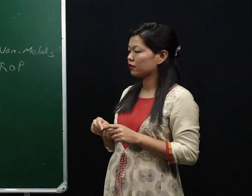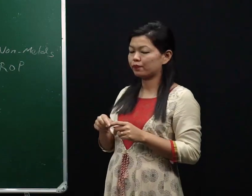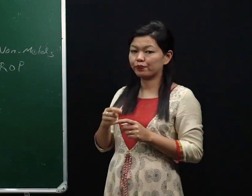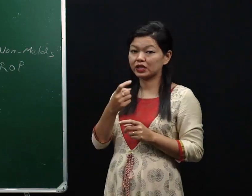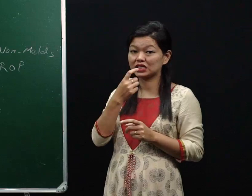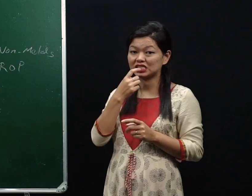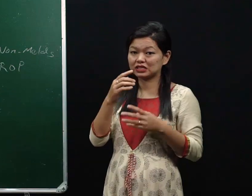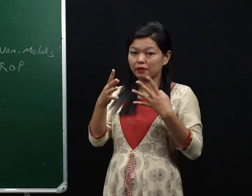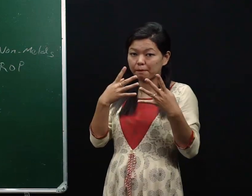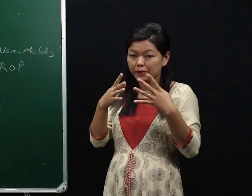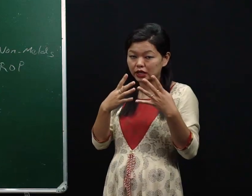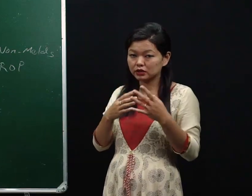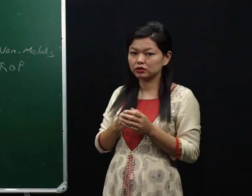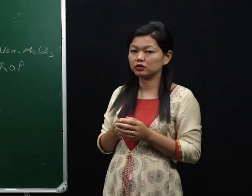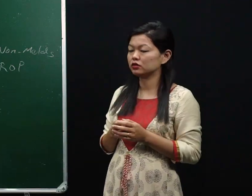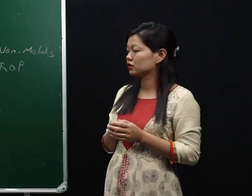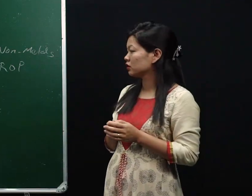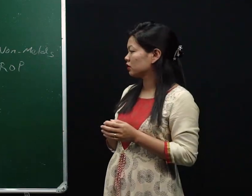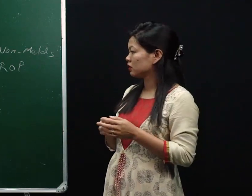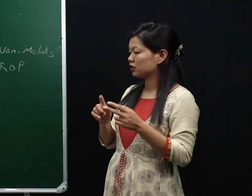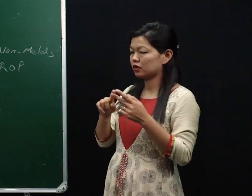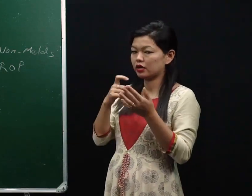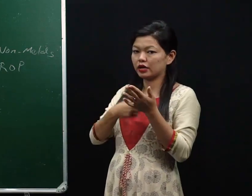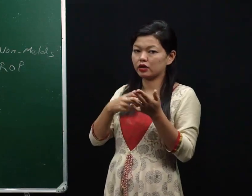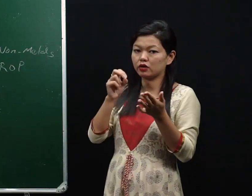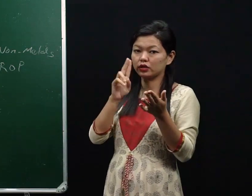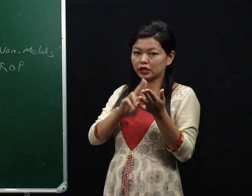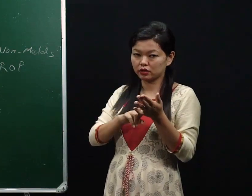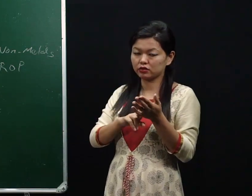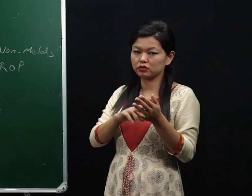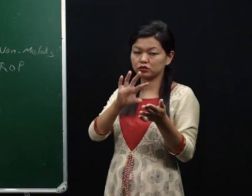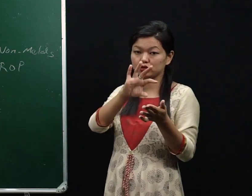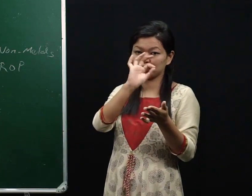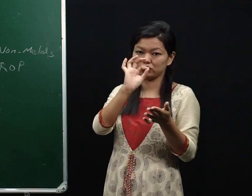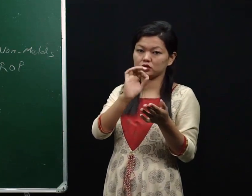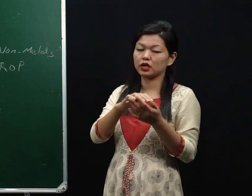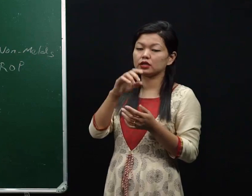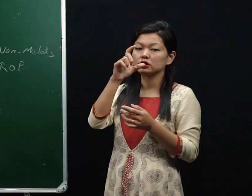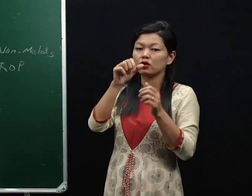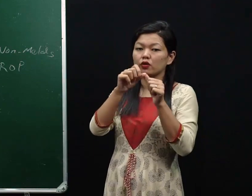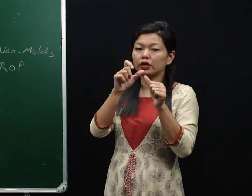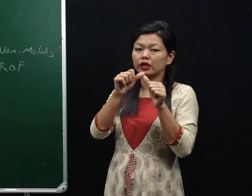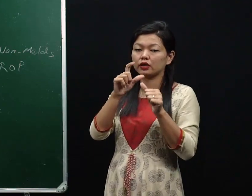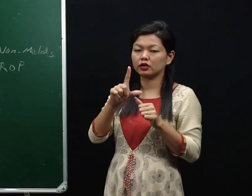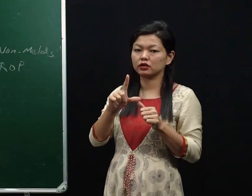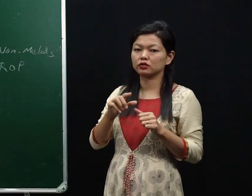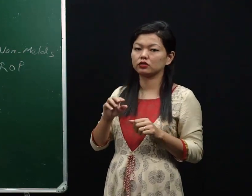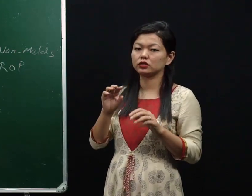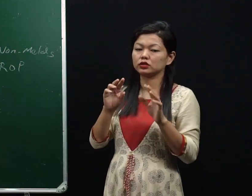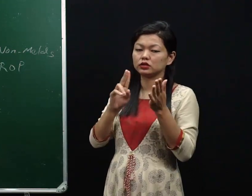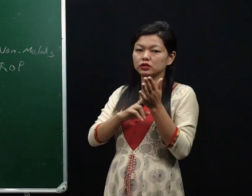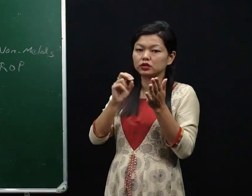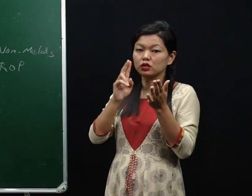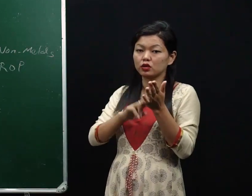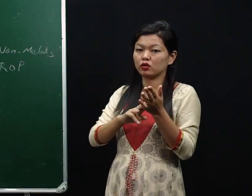non-metal, right? It's non-metals are non-lustrous. Clear? Okay, so now the second thing we'll learn